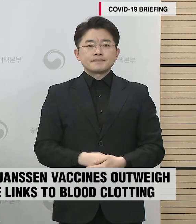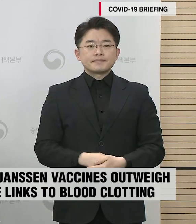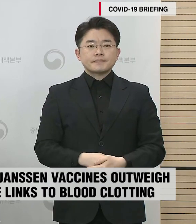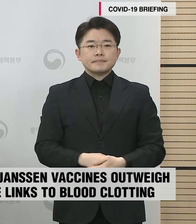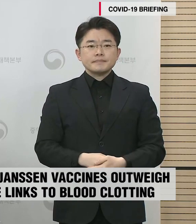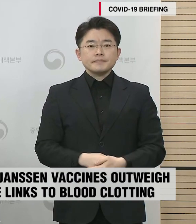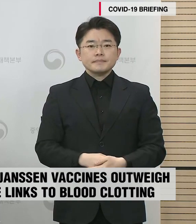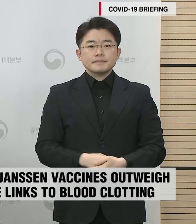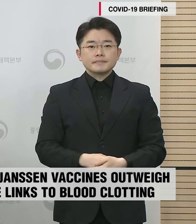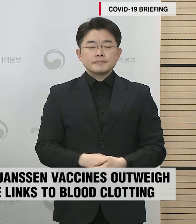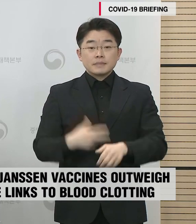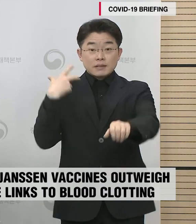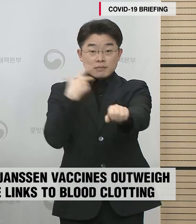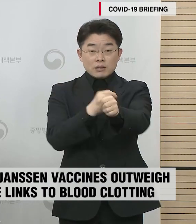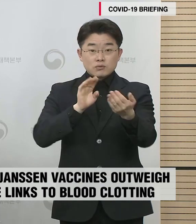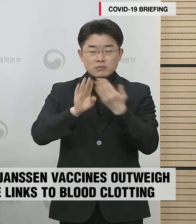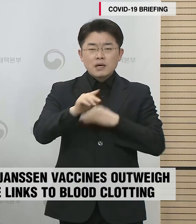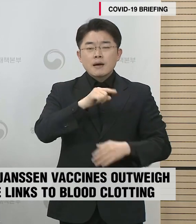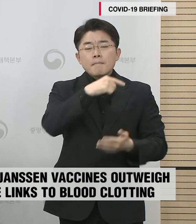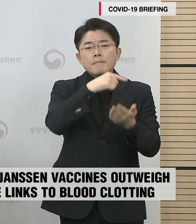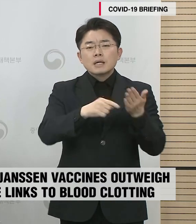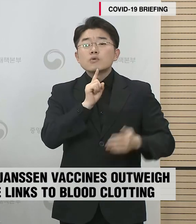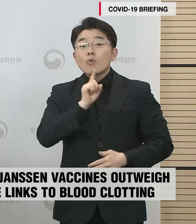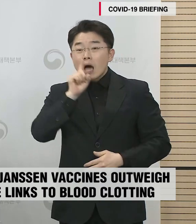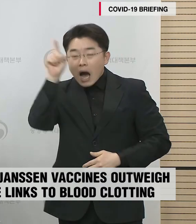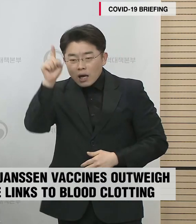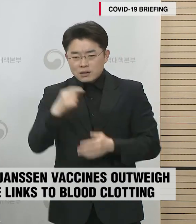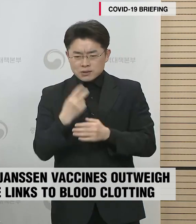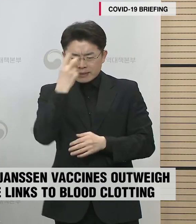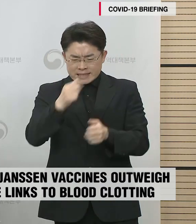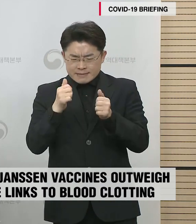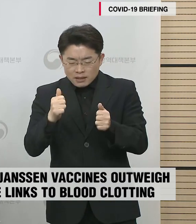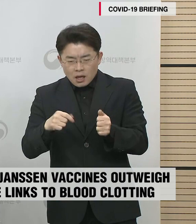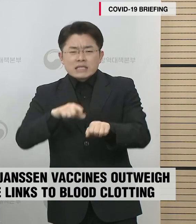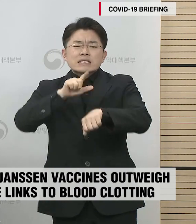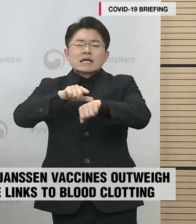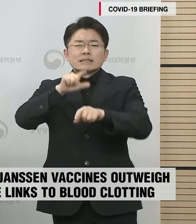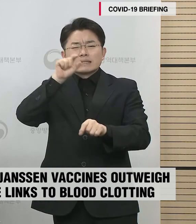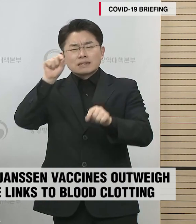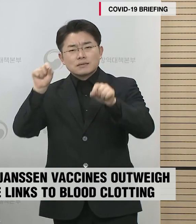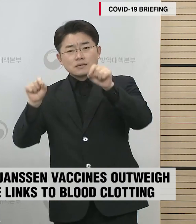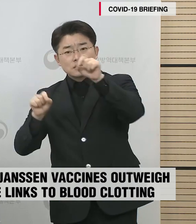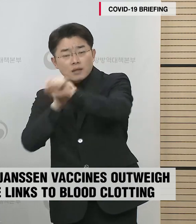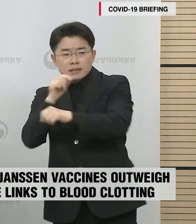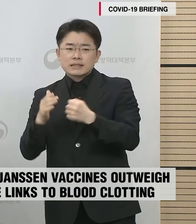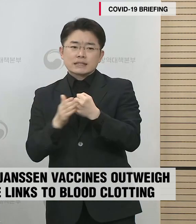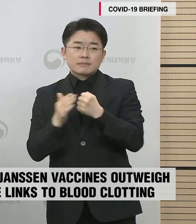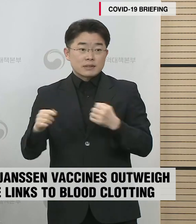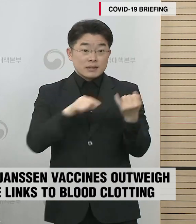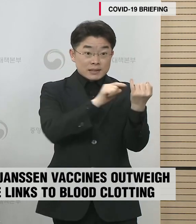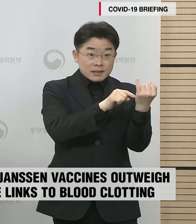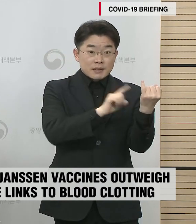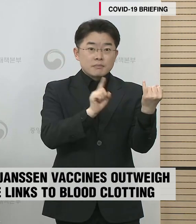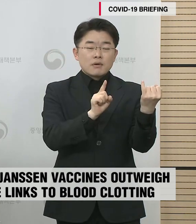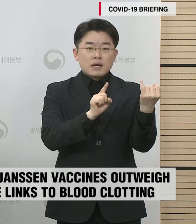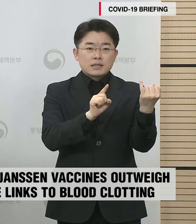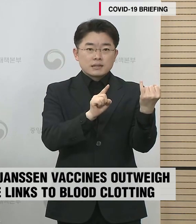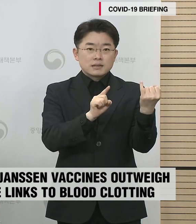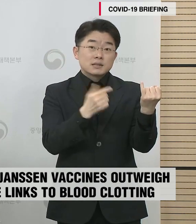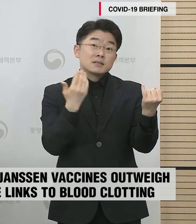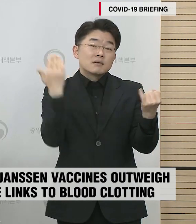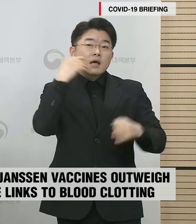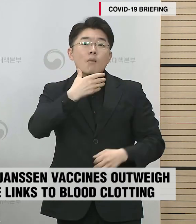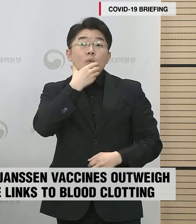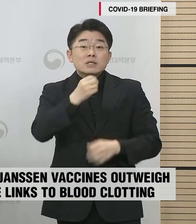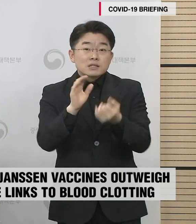our words of comfort, and we will be providing them assistance and reviewing the assistance right now. And considering the